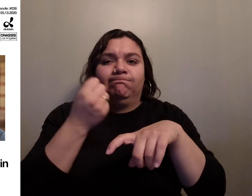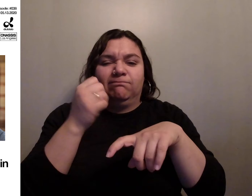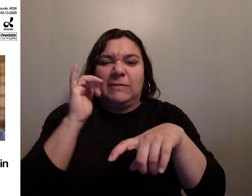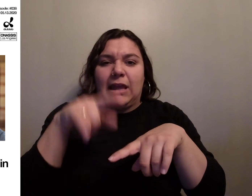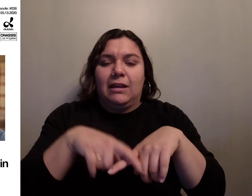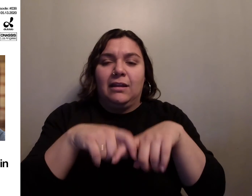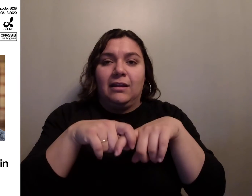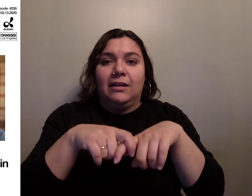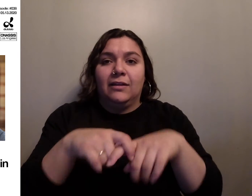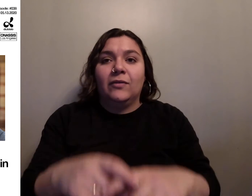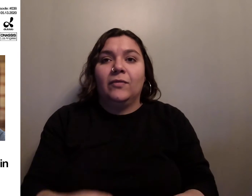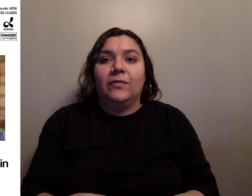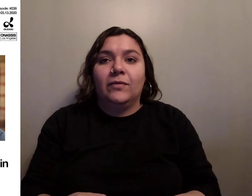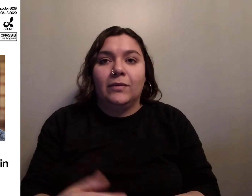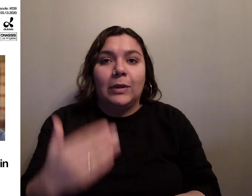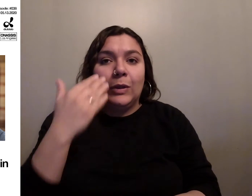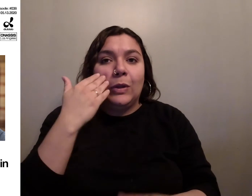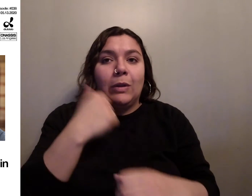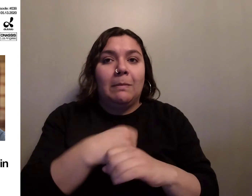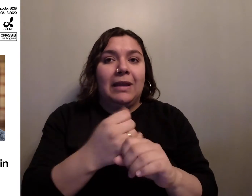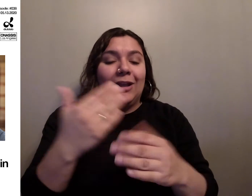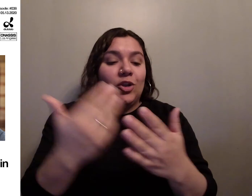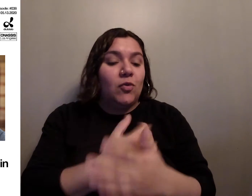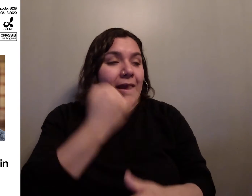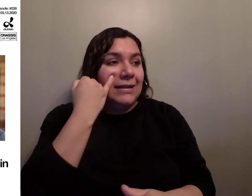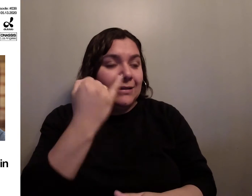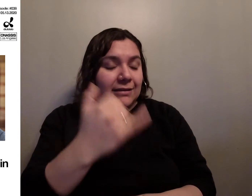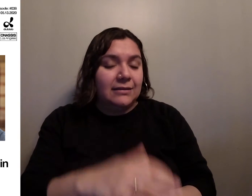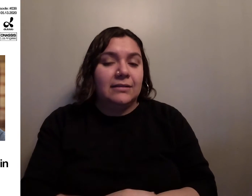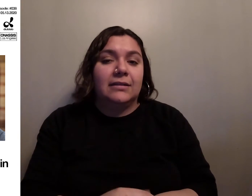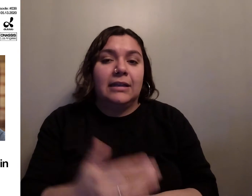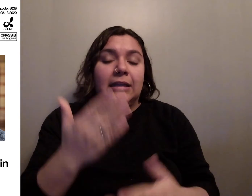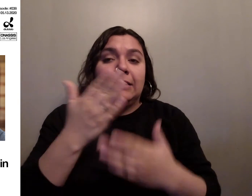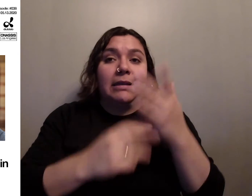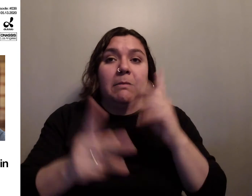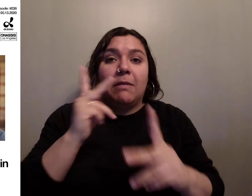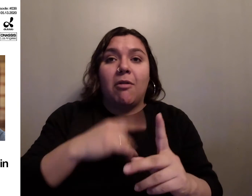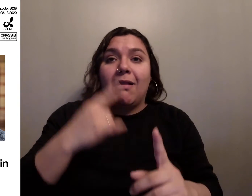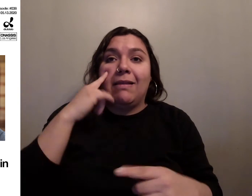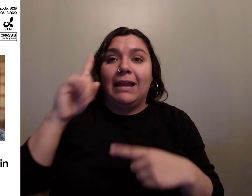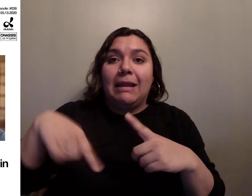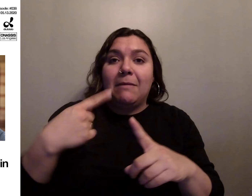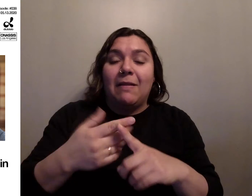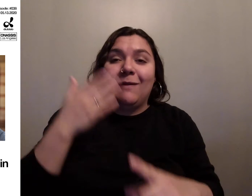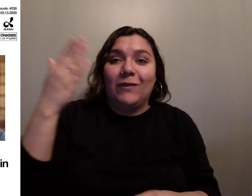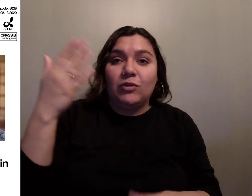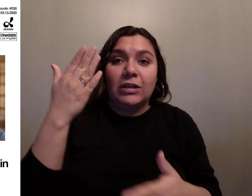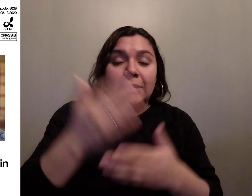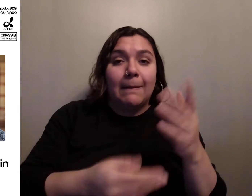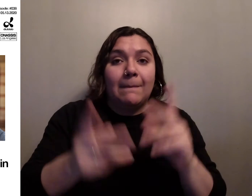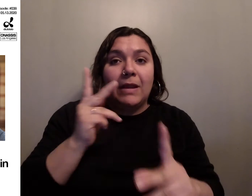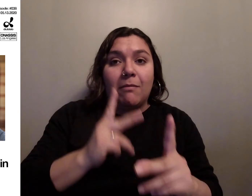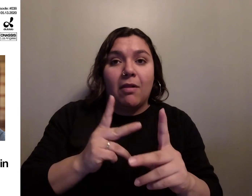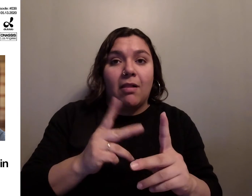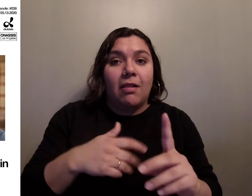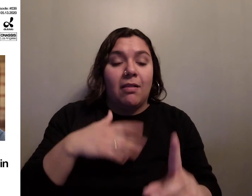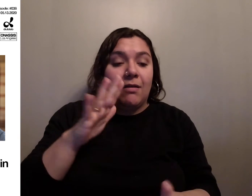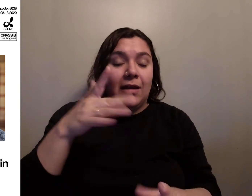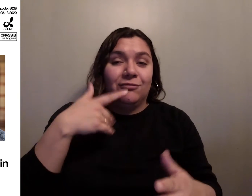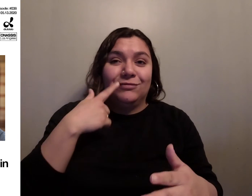everyone's in a kind of suspension. So some are making new ideas and some are thinking through that